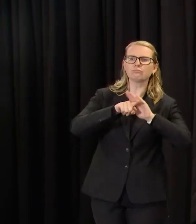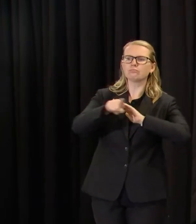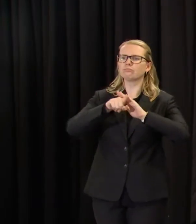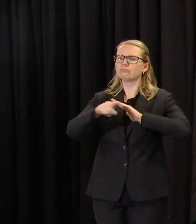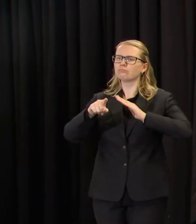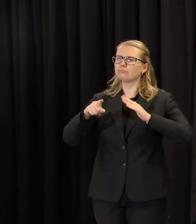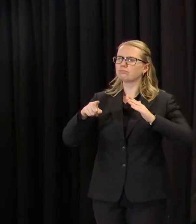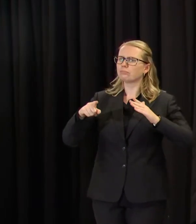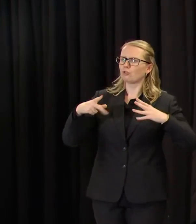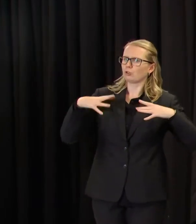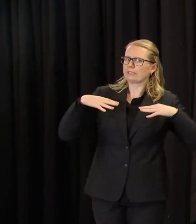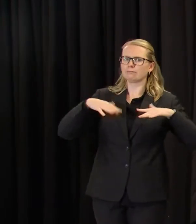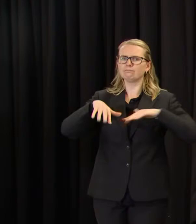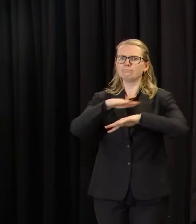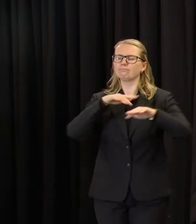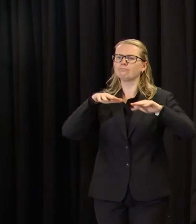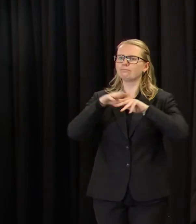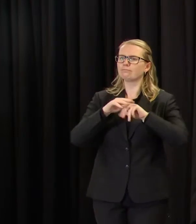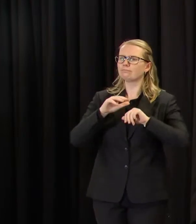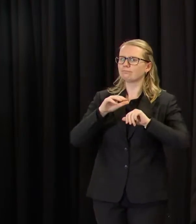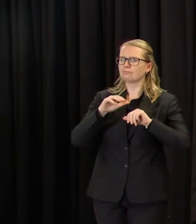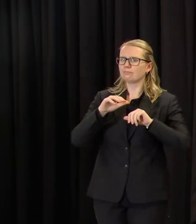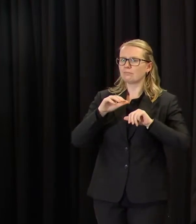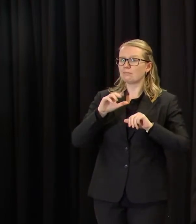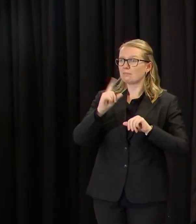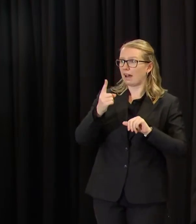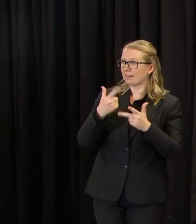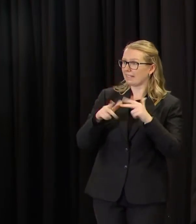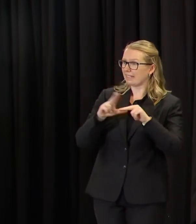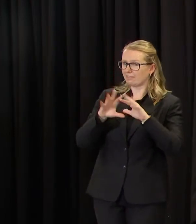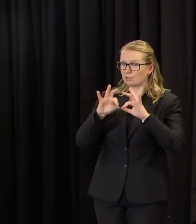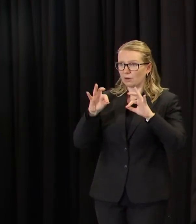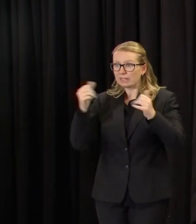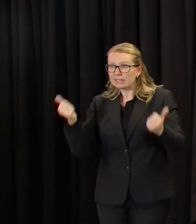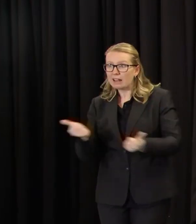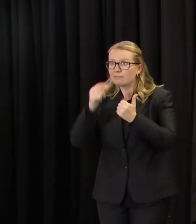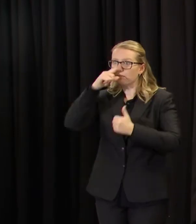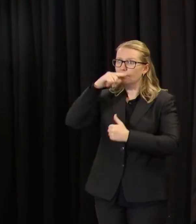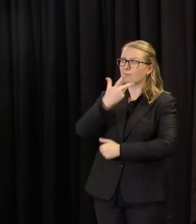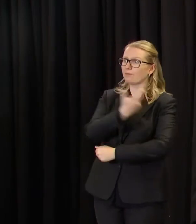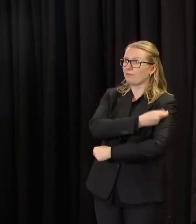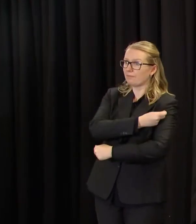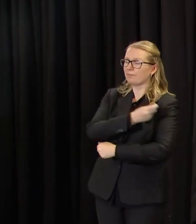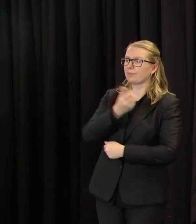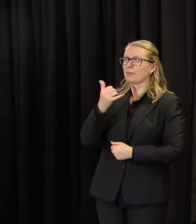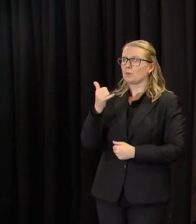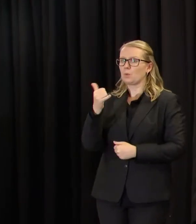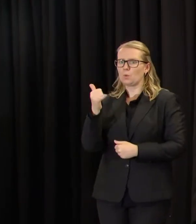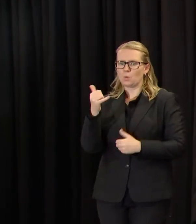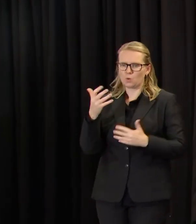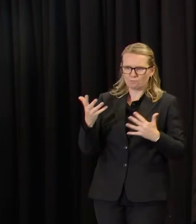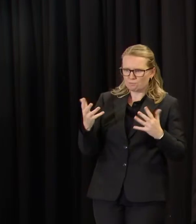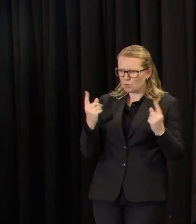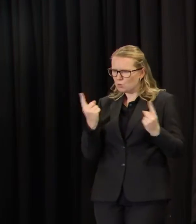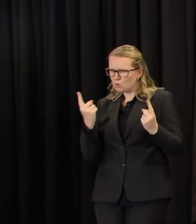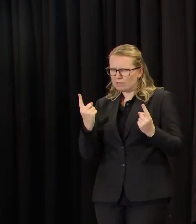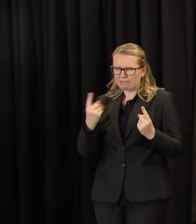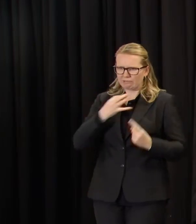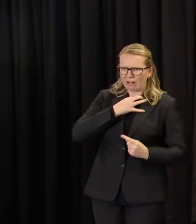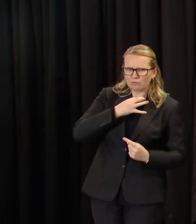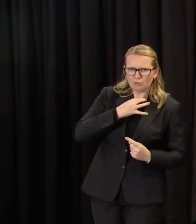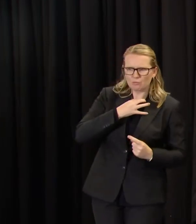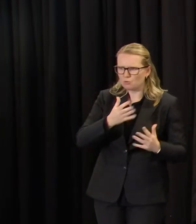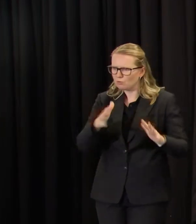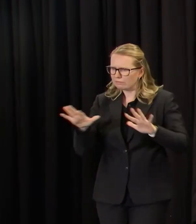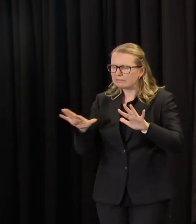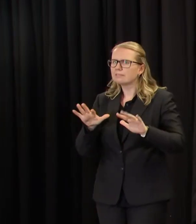promote infection? And if you've got too few people vaccinated at that point or too few vulnerable people, I think you understand the